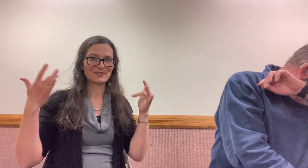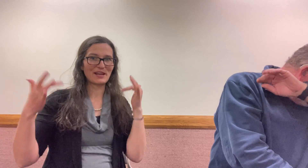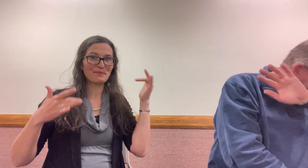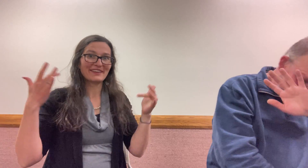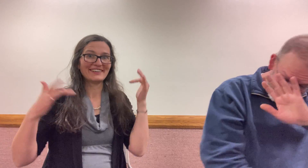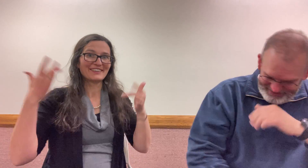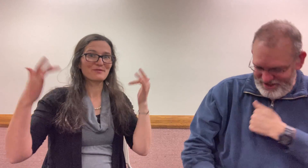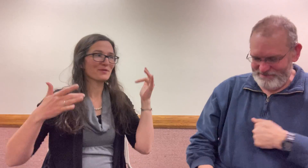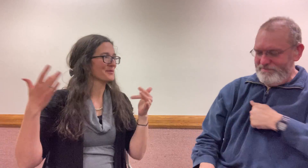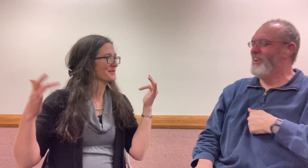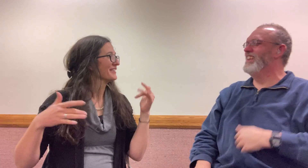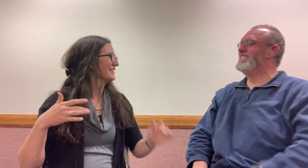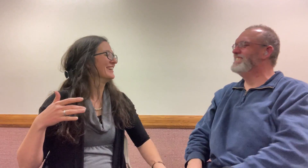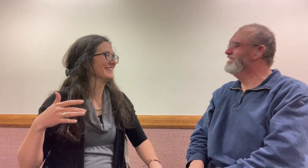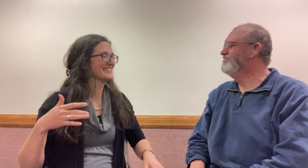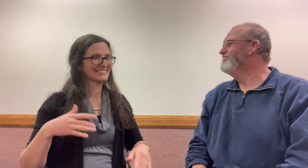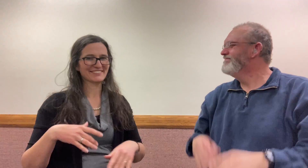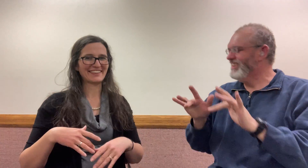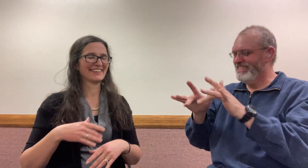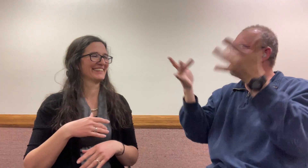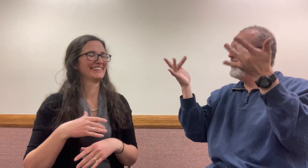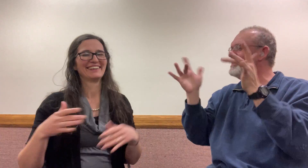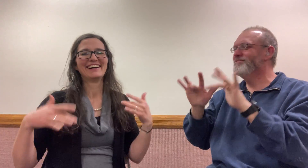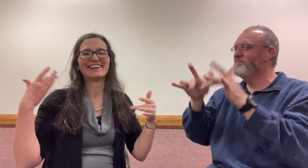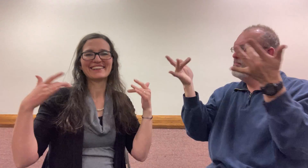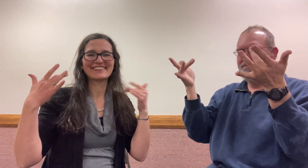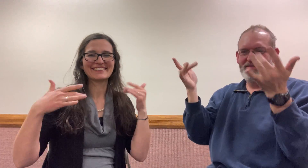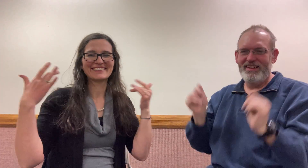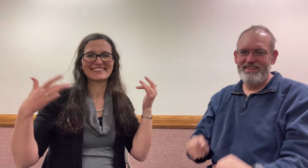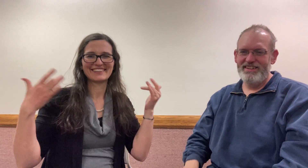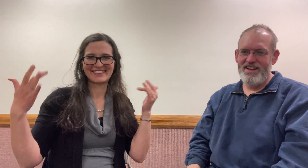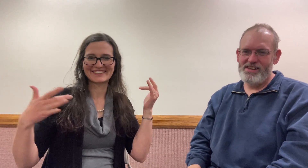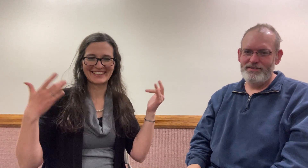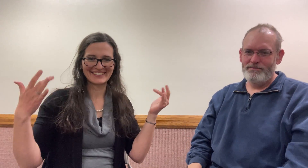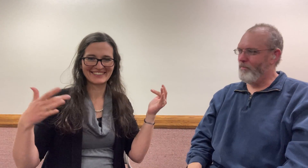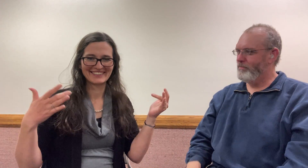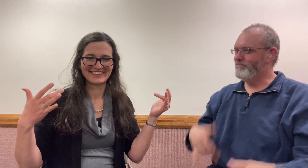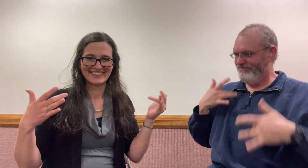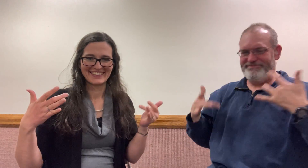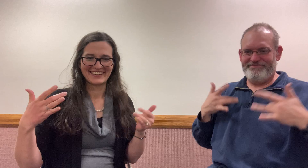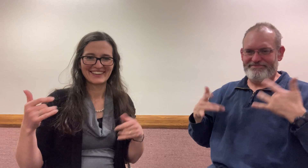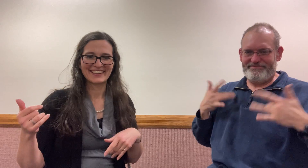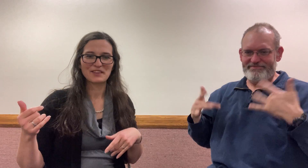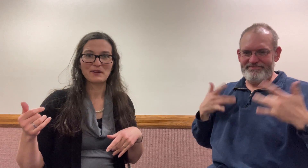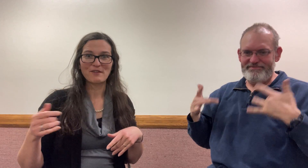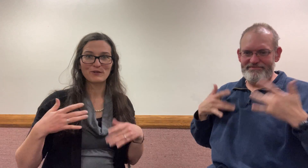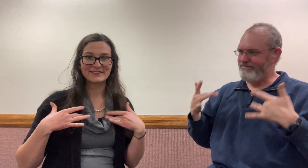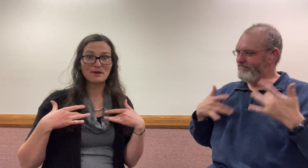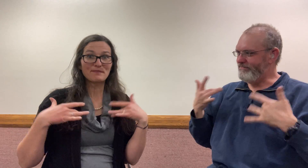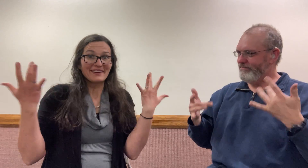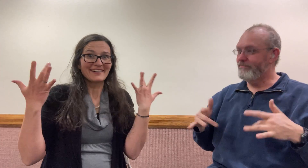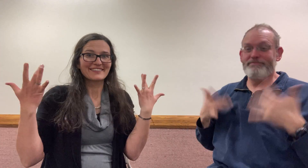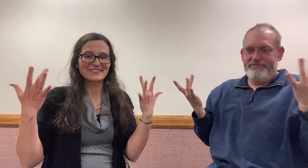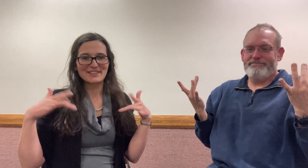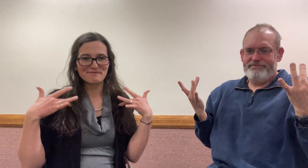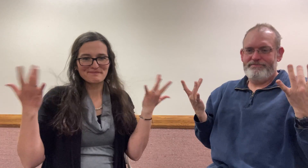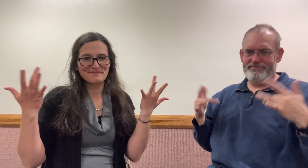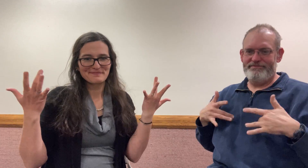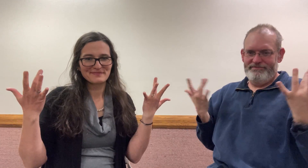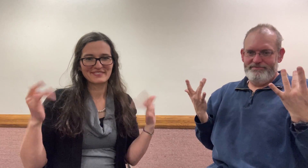shape. It's okay. Excited. And then we have what's up, what's up.